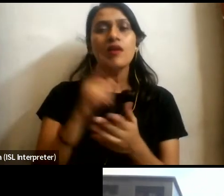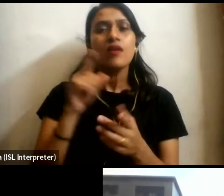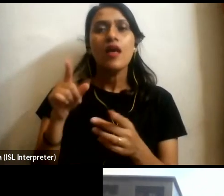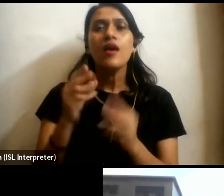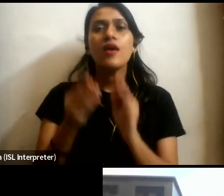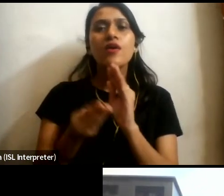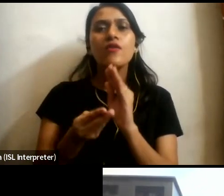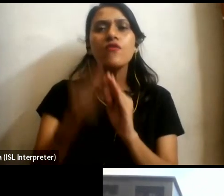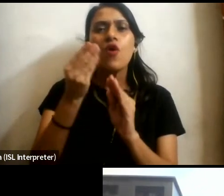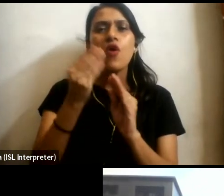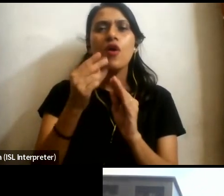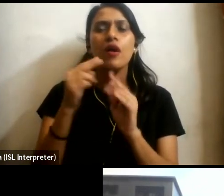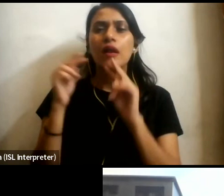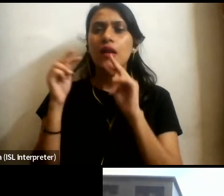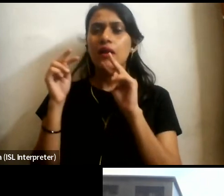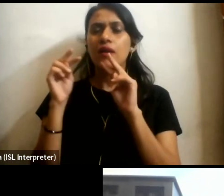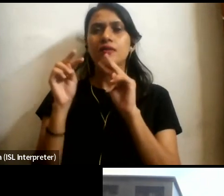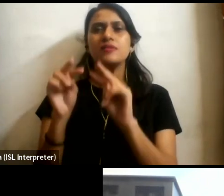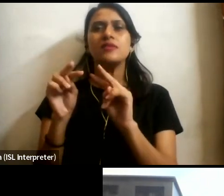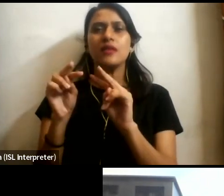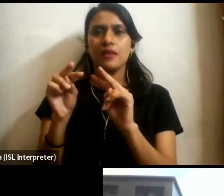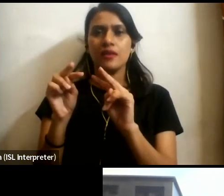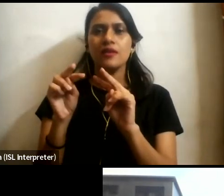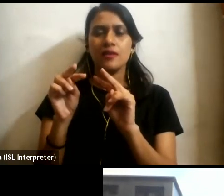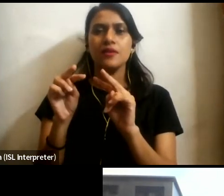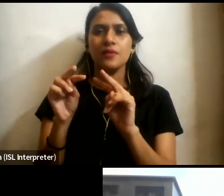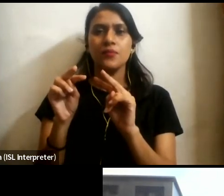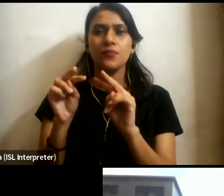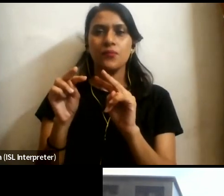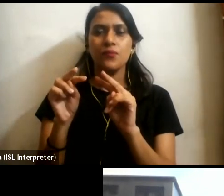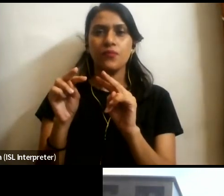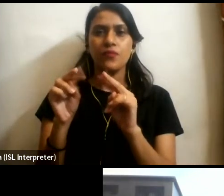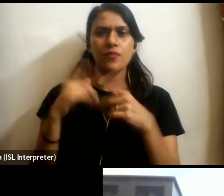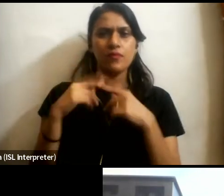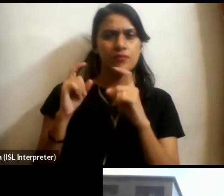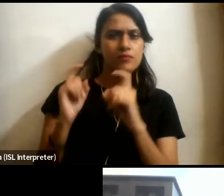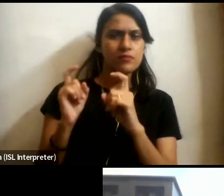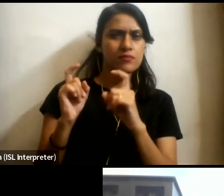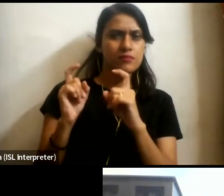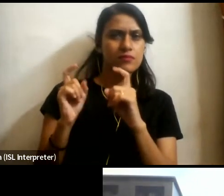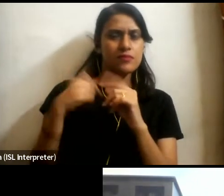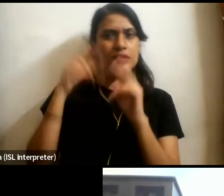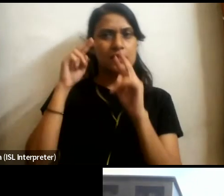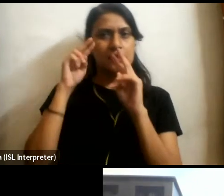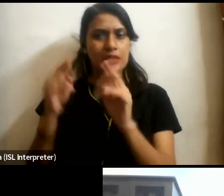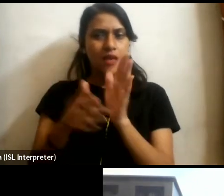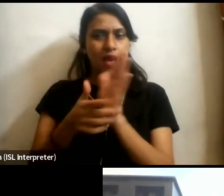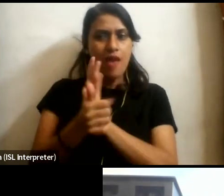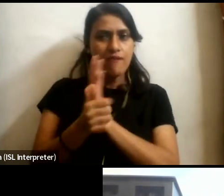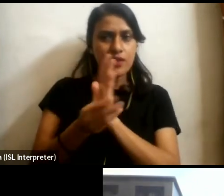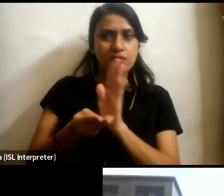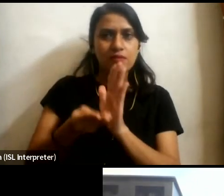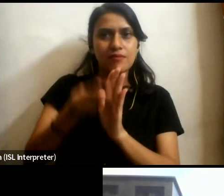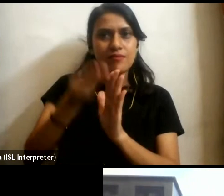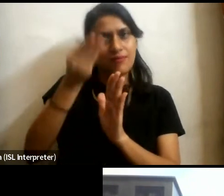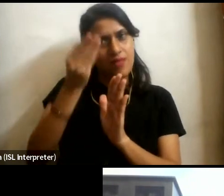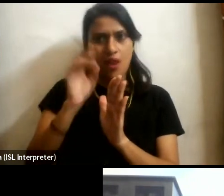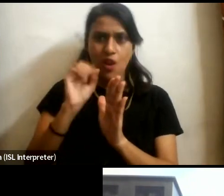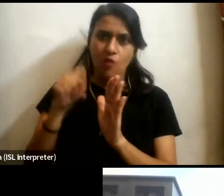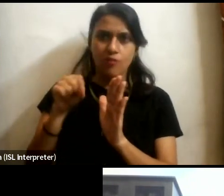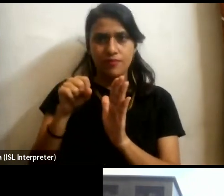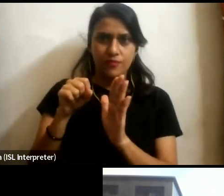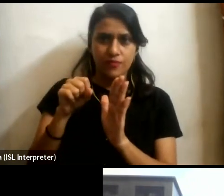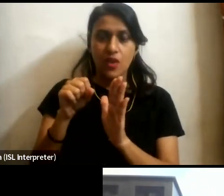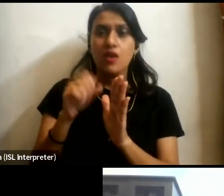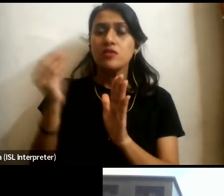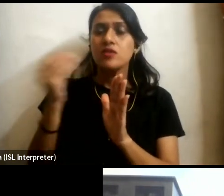human oversight. And so in terms of increasing efficiencies in just the sort of the